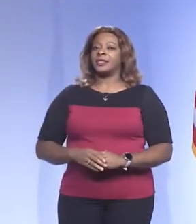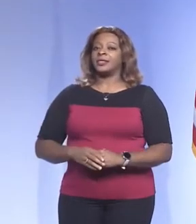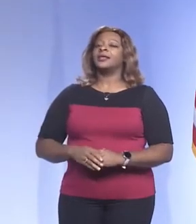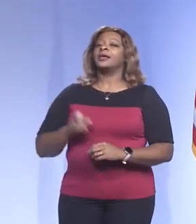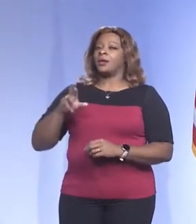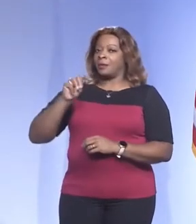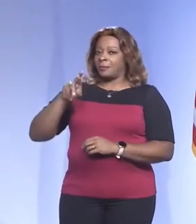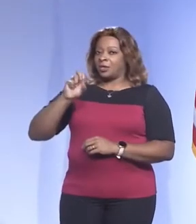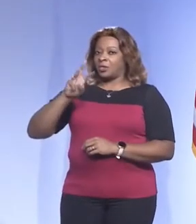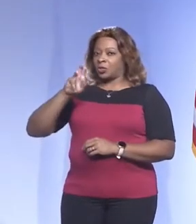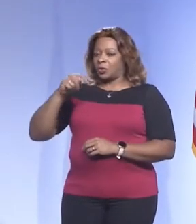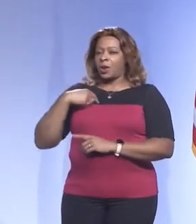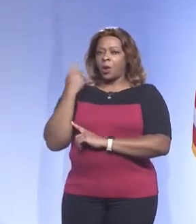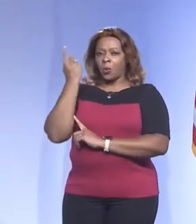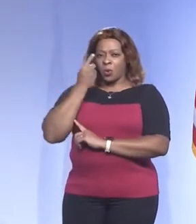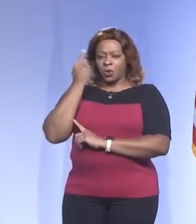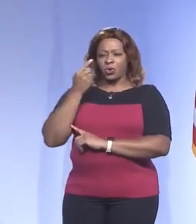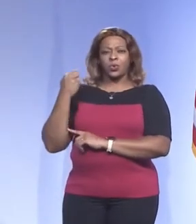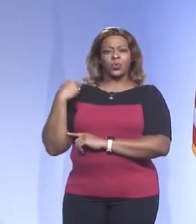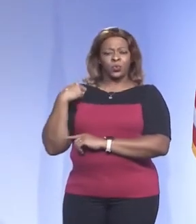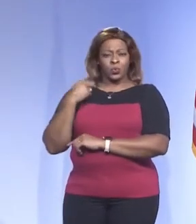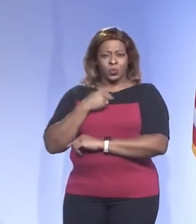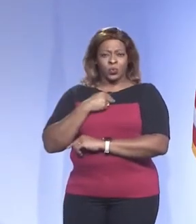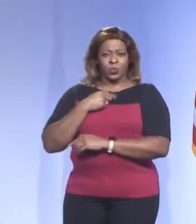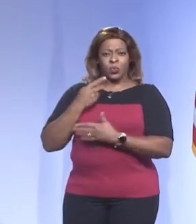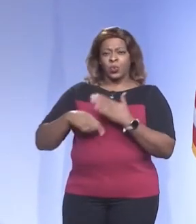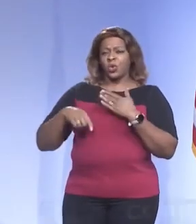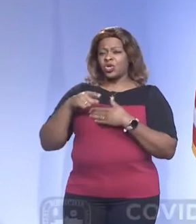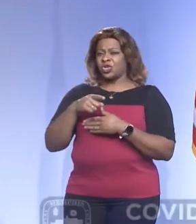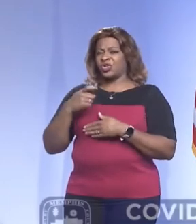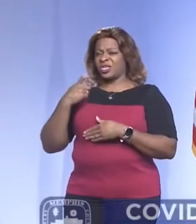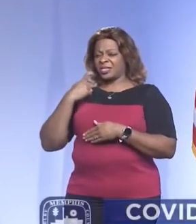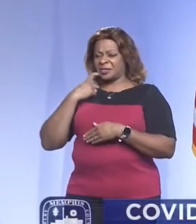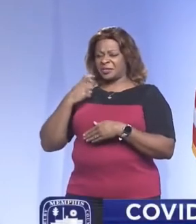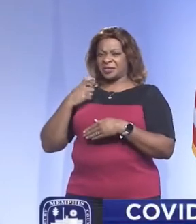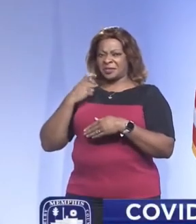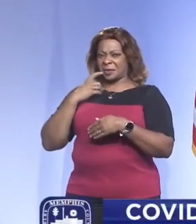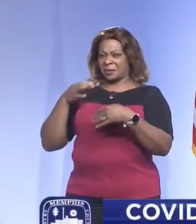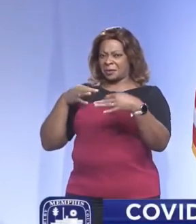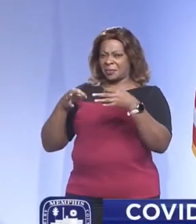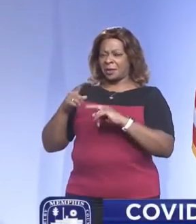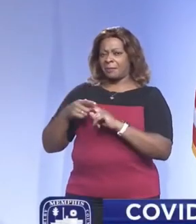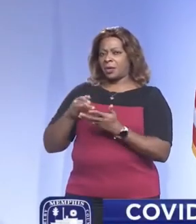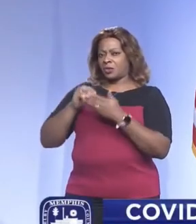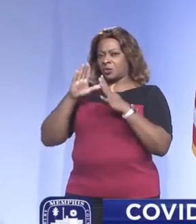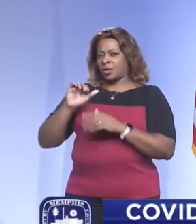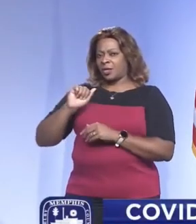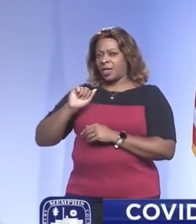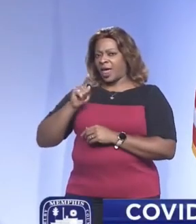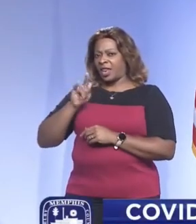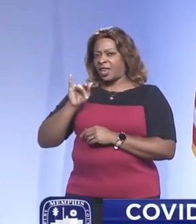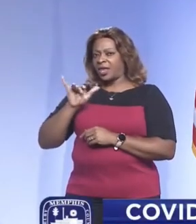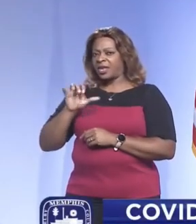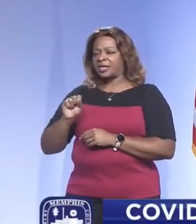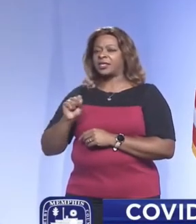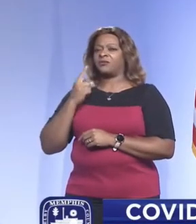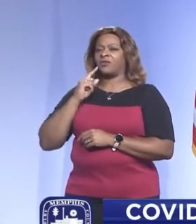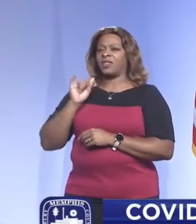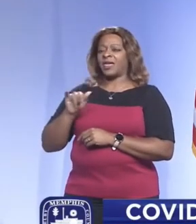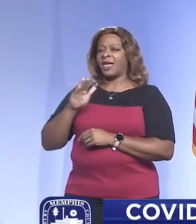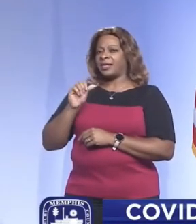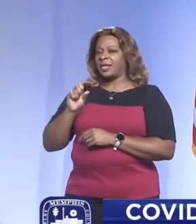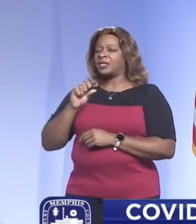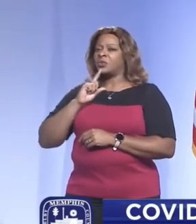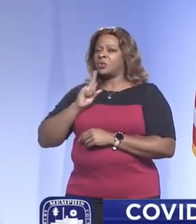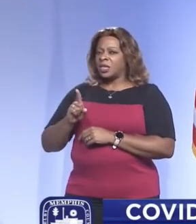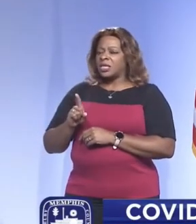Mr. Sweat, I was wondering, do we expect, with what you were just referencing regarding the student athletes, for some of these cases to